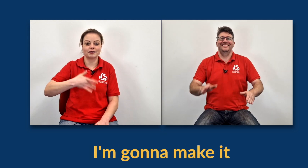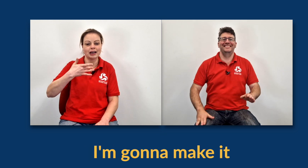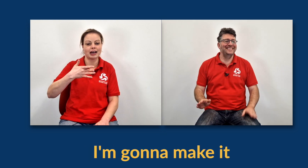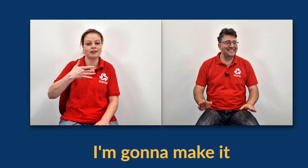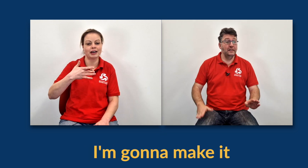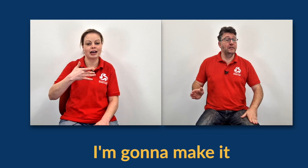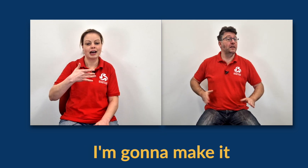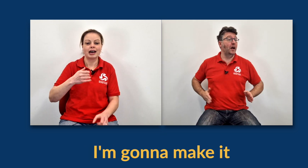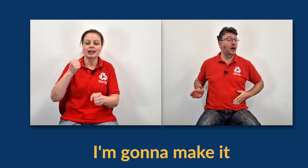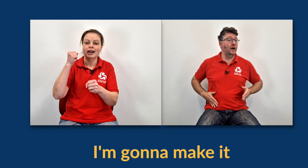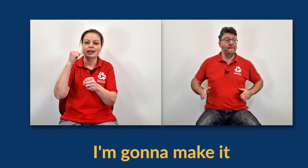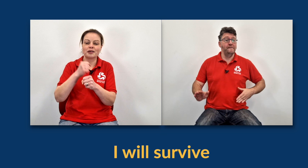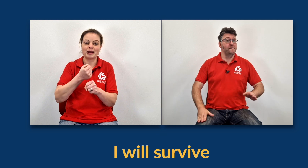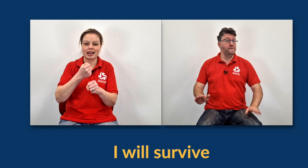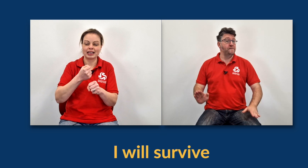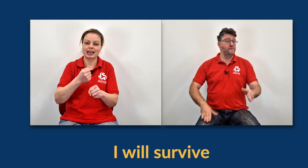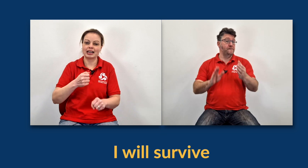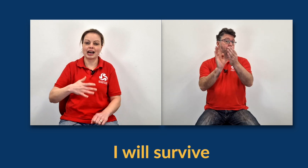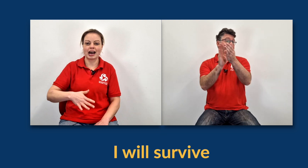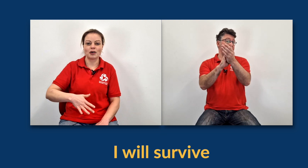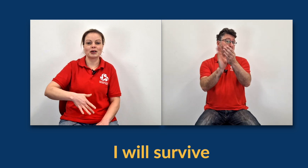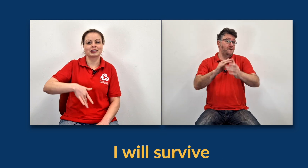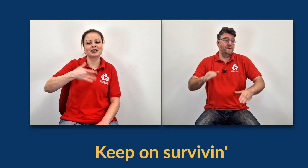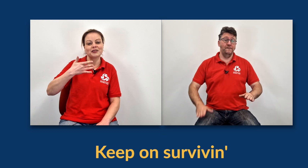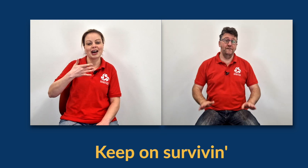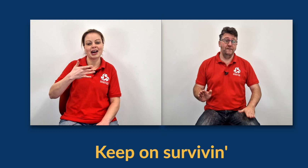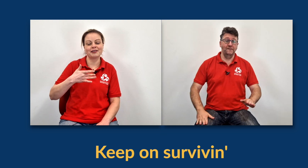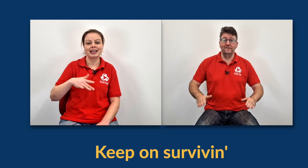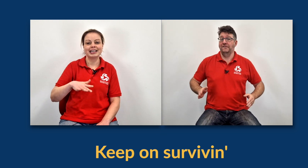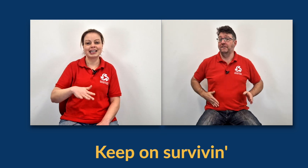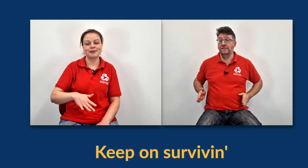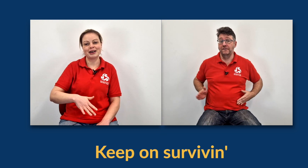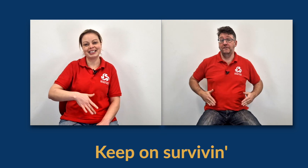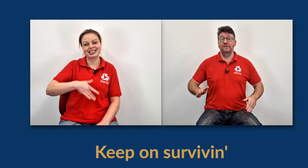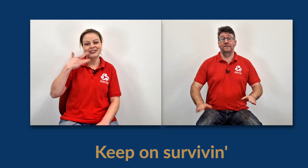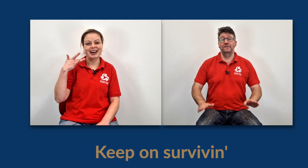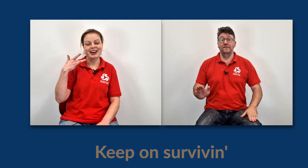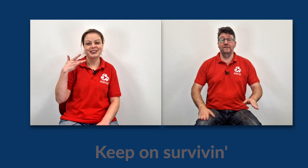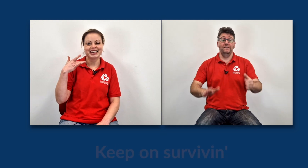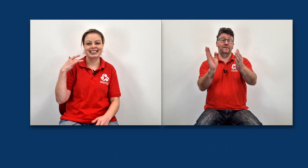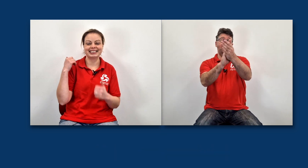Make it, I will survive, keep on surviving.